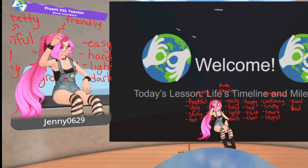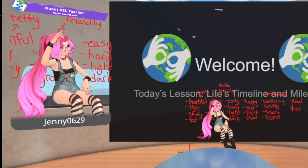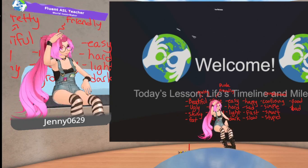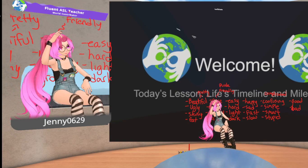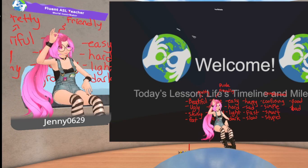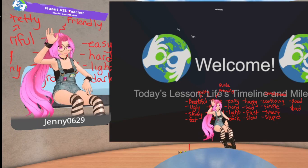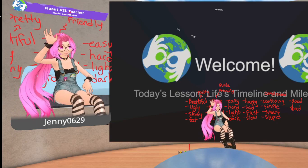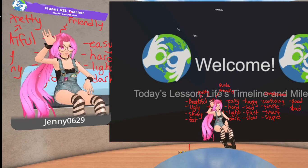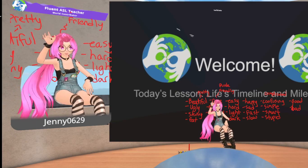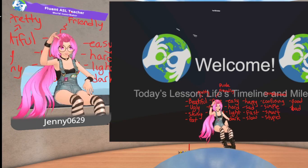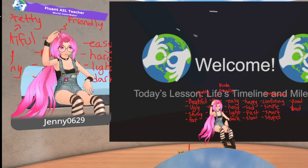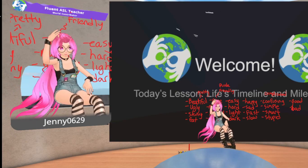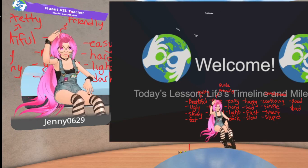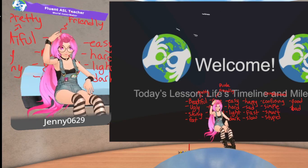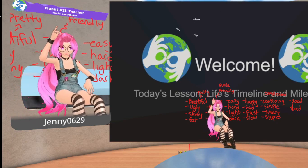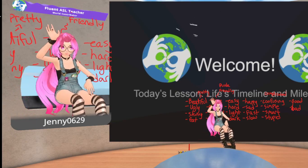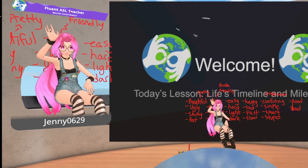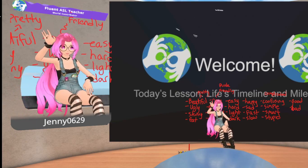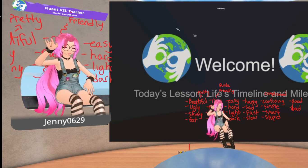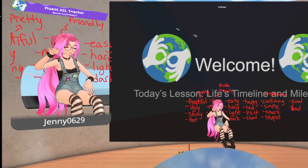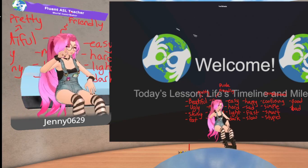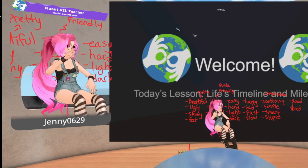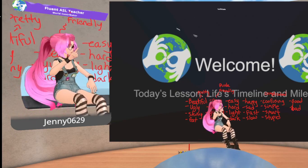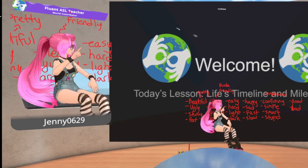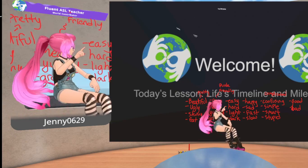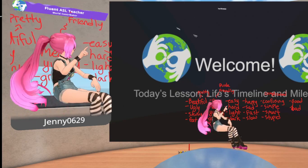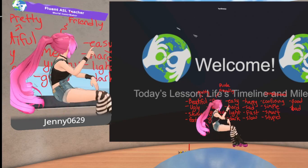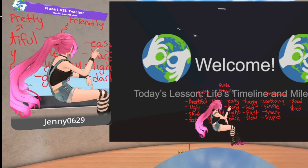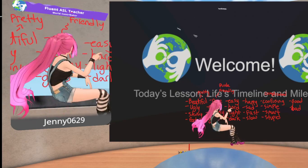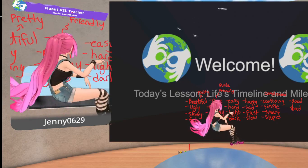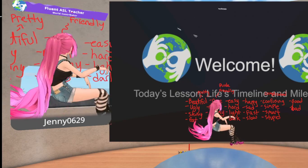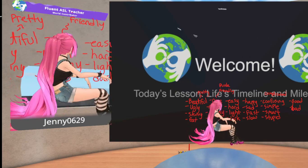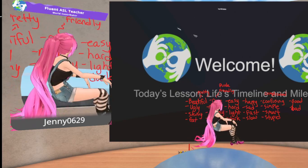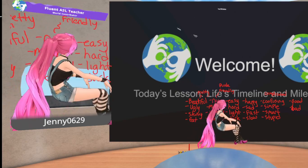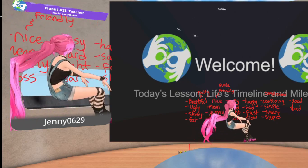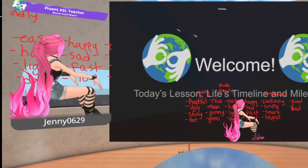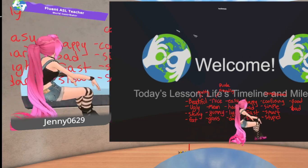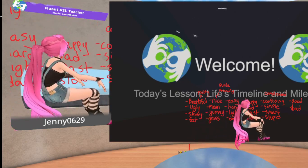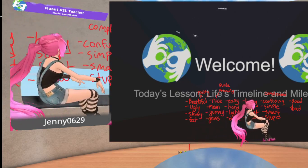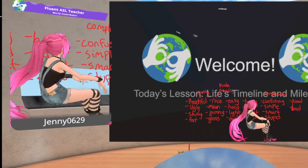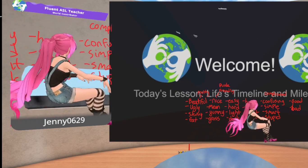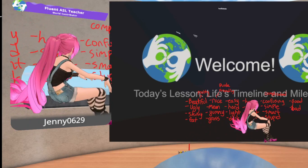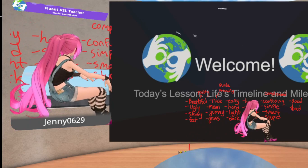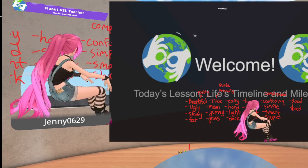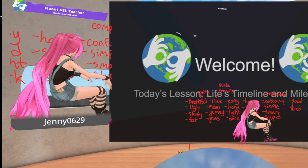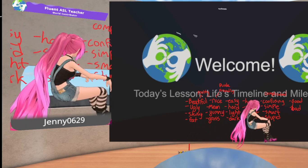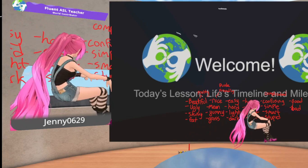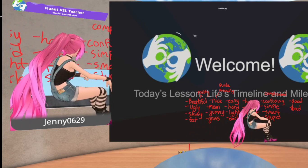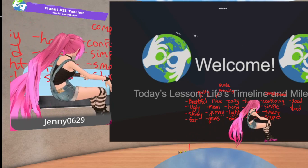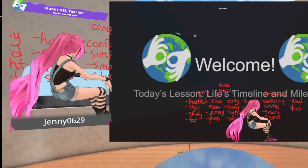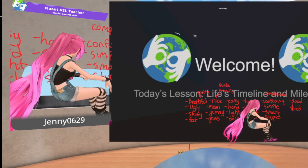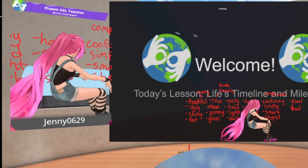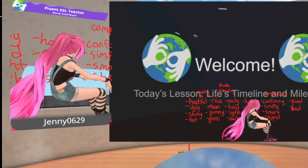down. Smart. Smart. That's a good joke. I gotta remember that one.